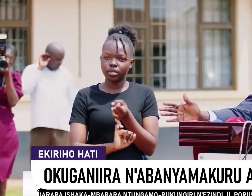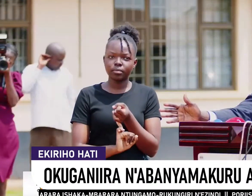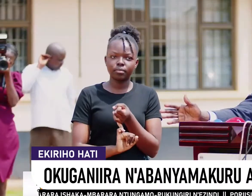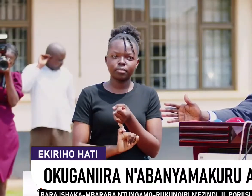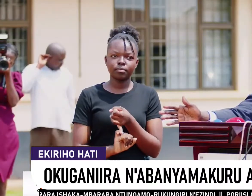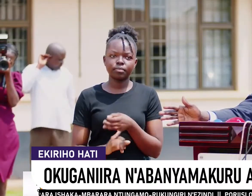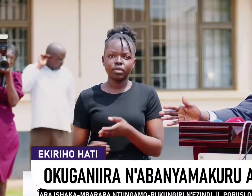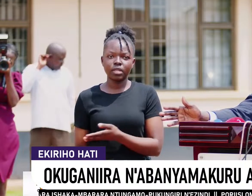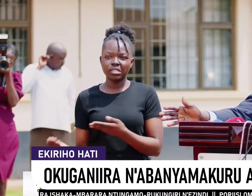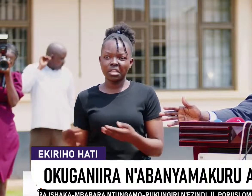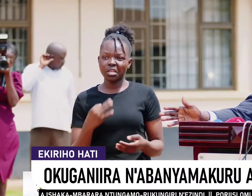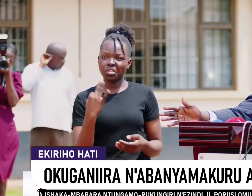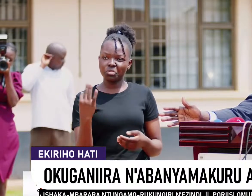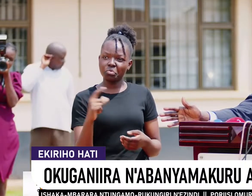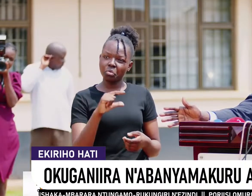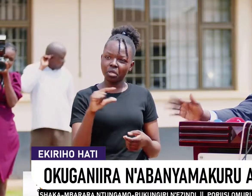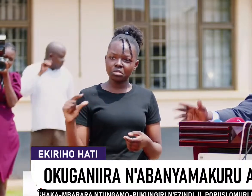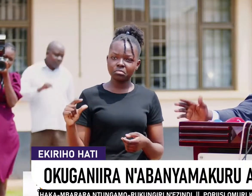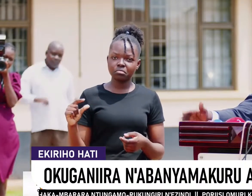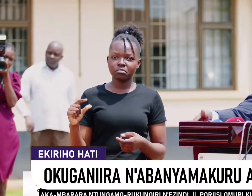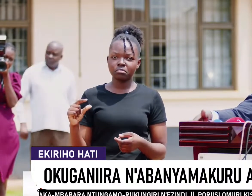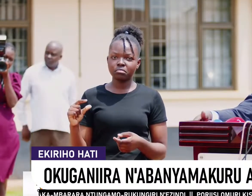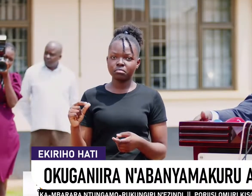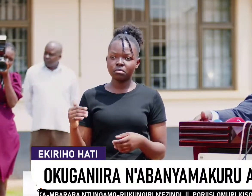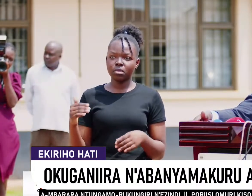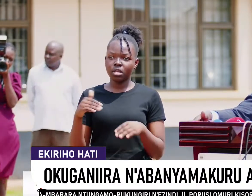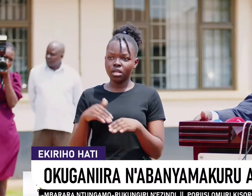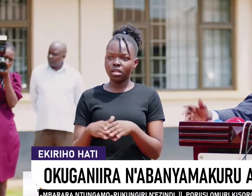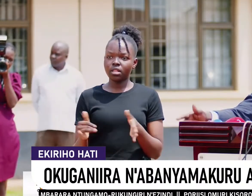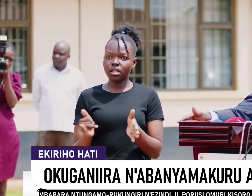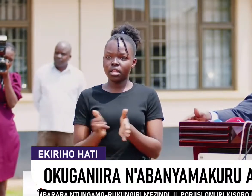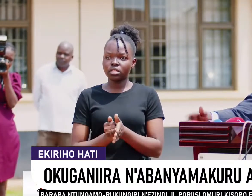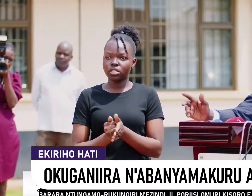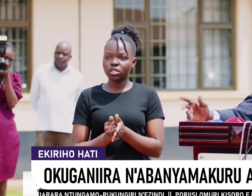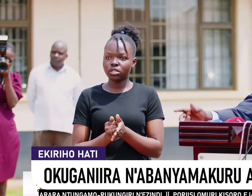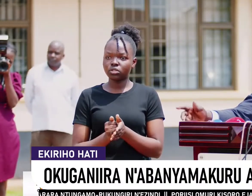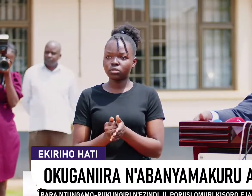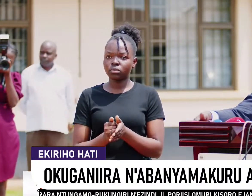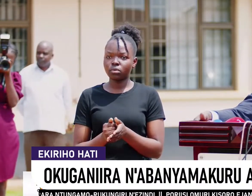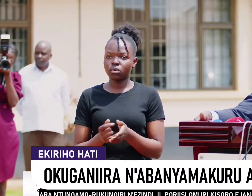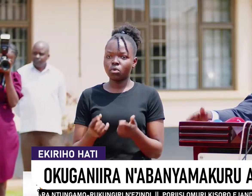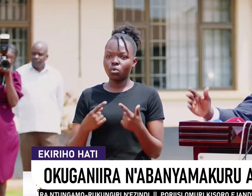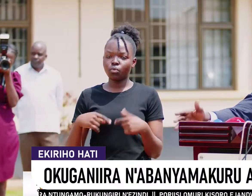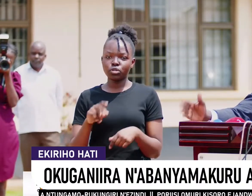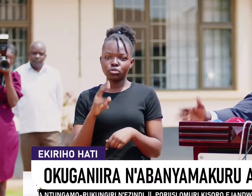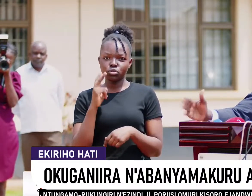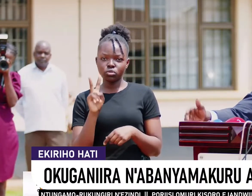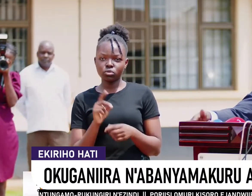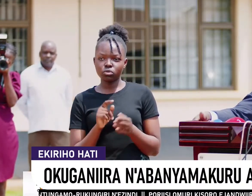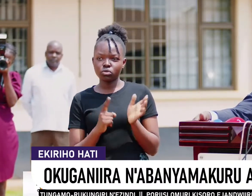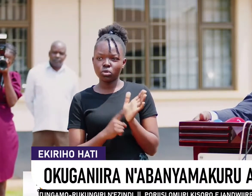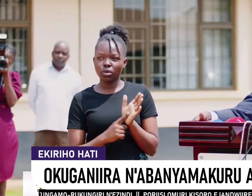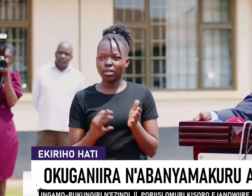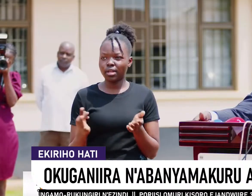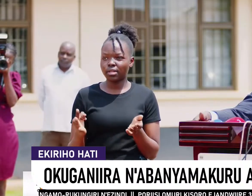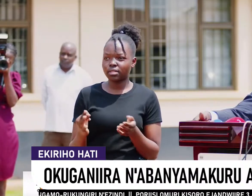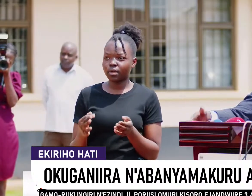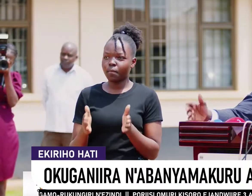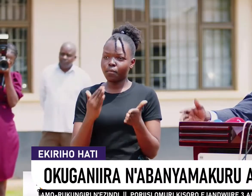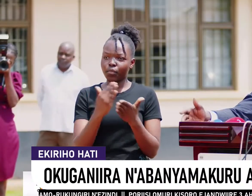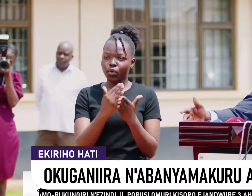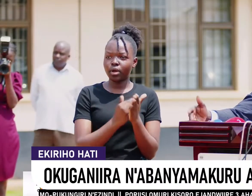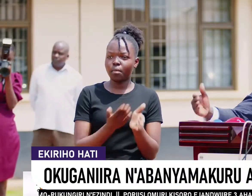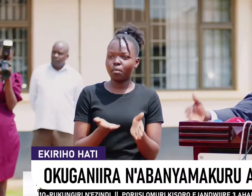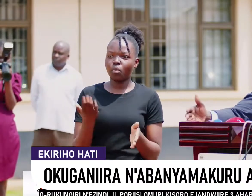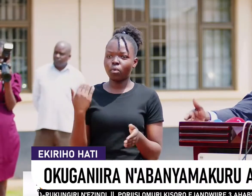taking about 3 weeks. So in that regard, therefore, we realized that the original program was too ambitious and